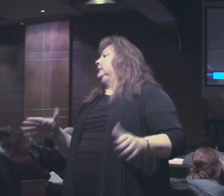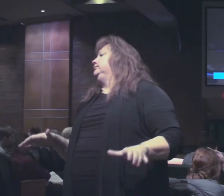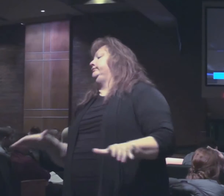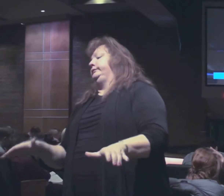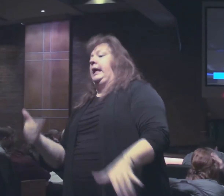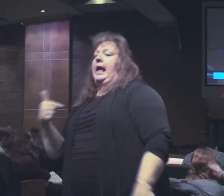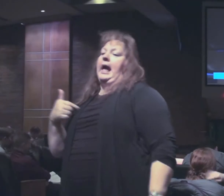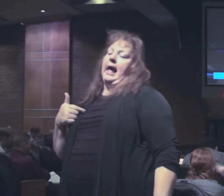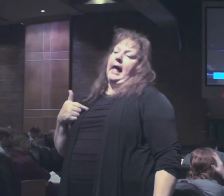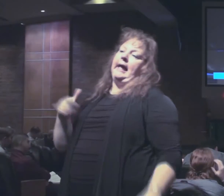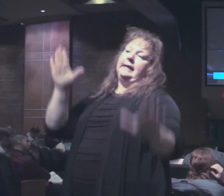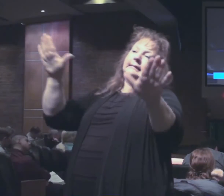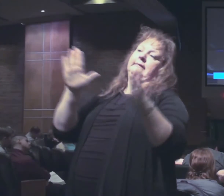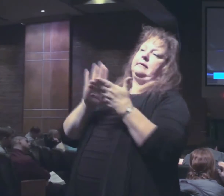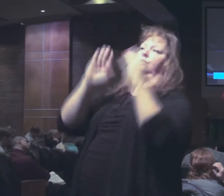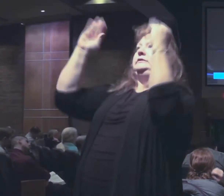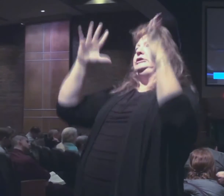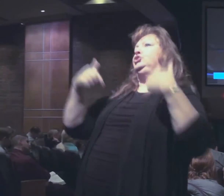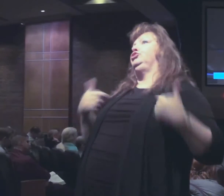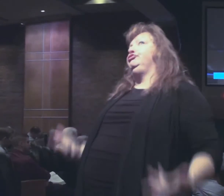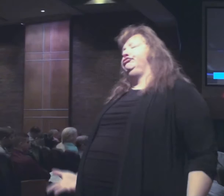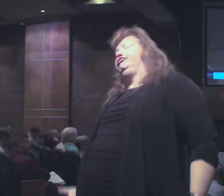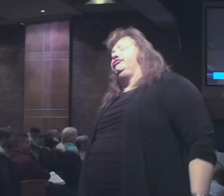things, I'm a Sunday school teacher.